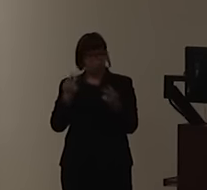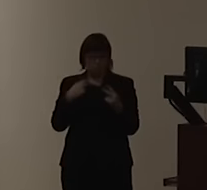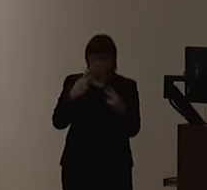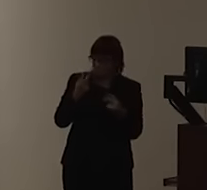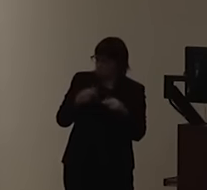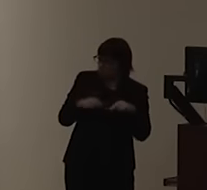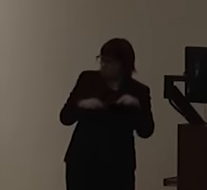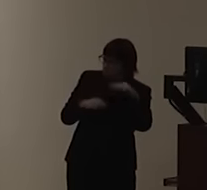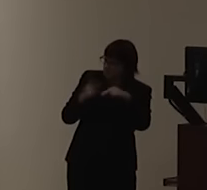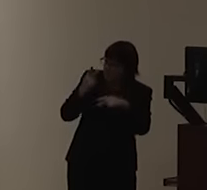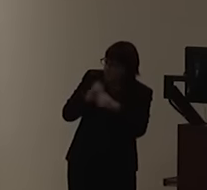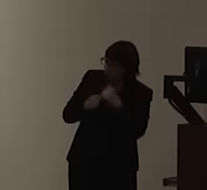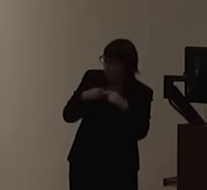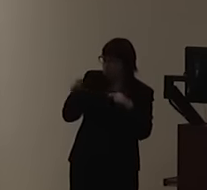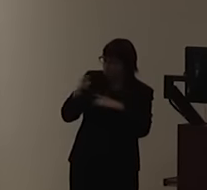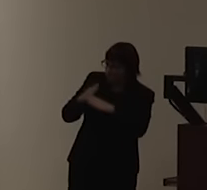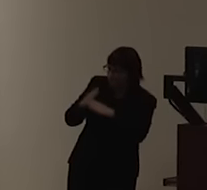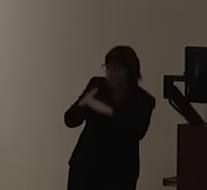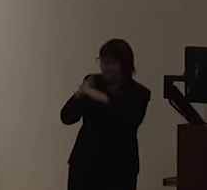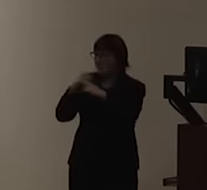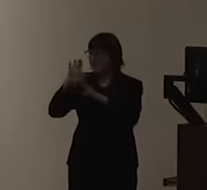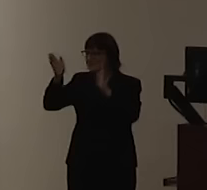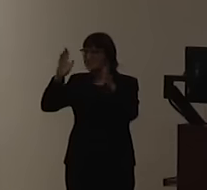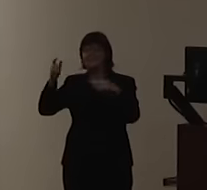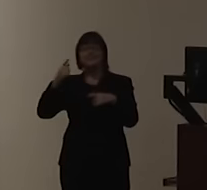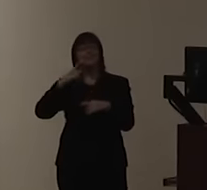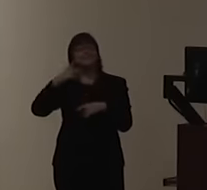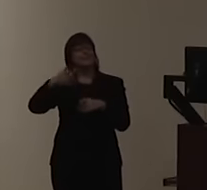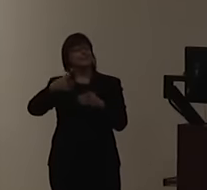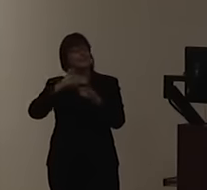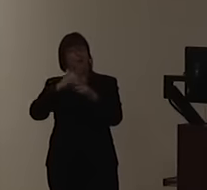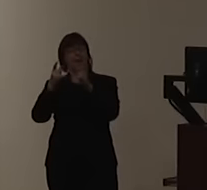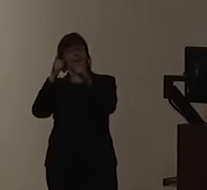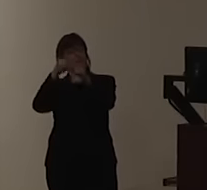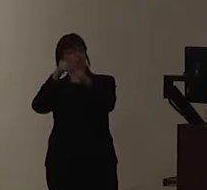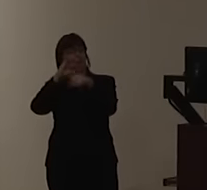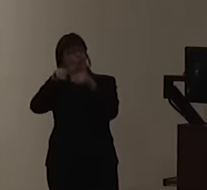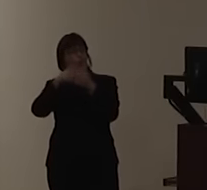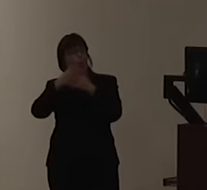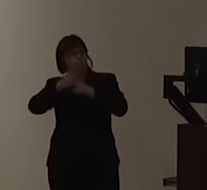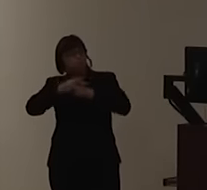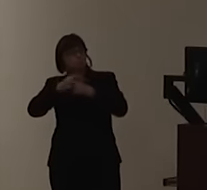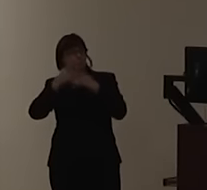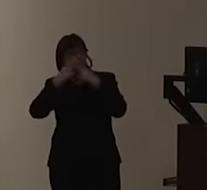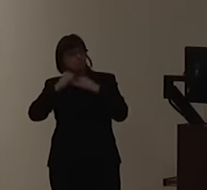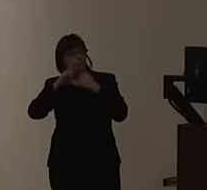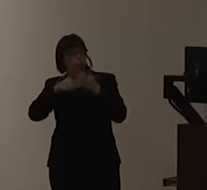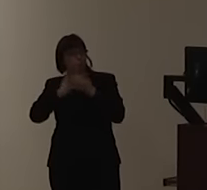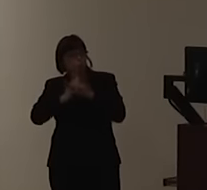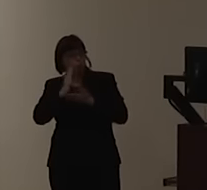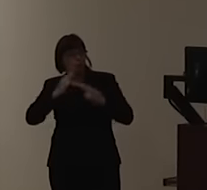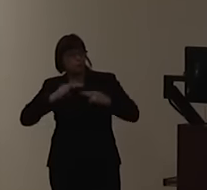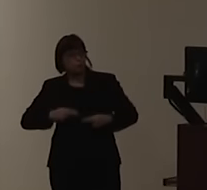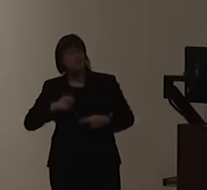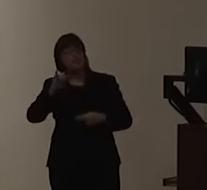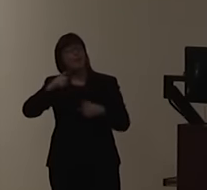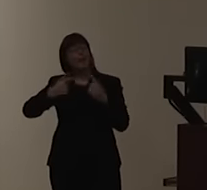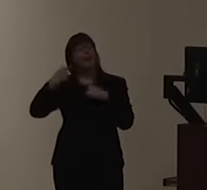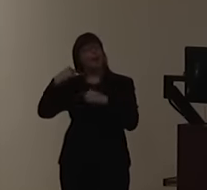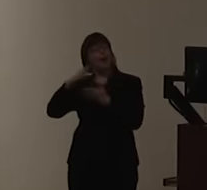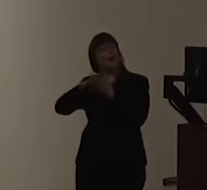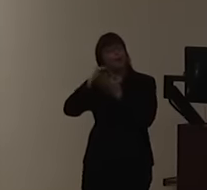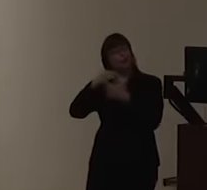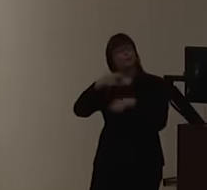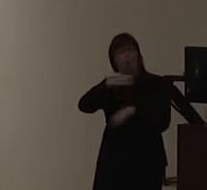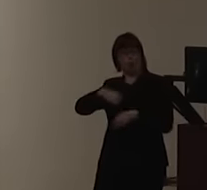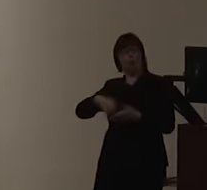around, see everybody, at Harvard Medical School and at the Graduate School of Arts and Science. So I was going between Harvard and Haiti,